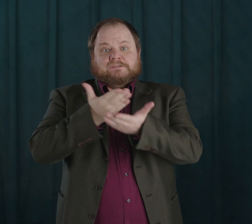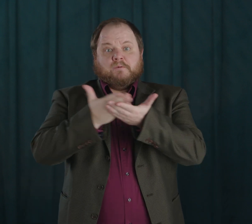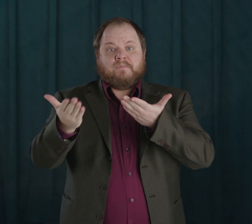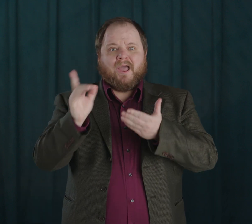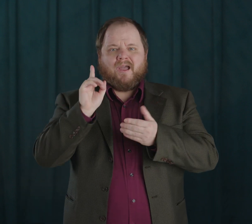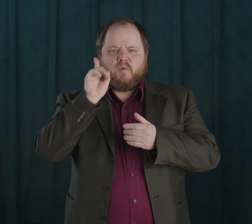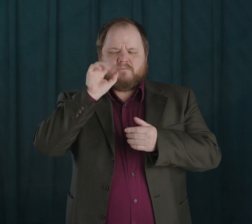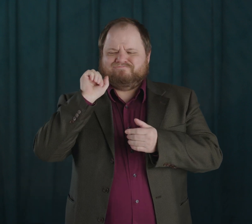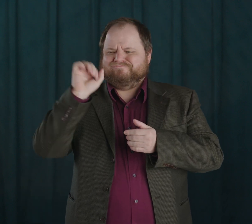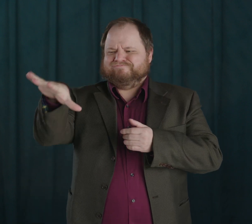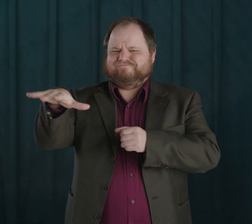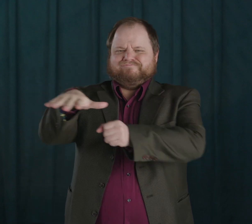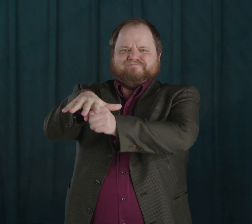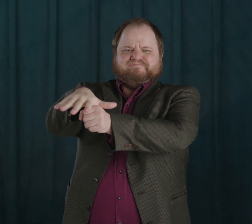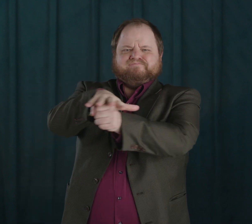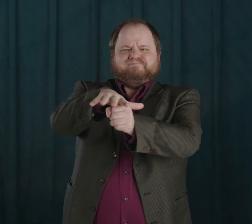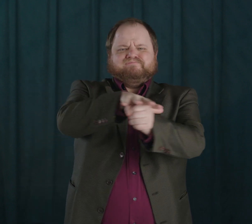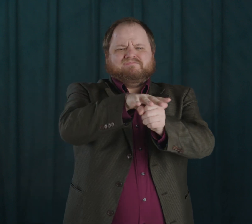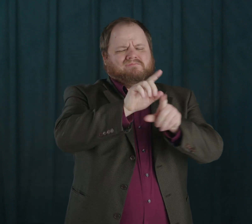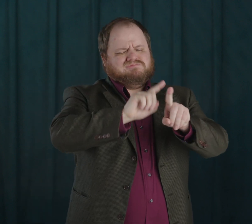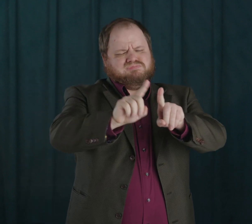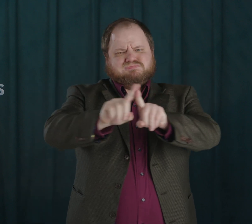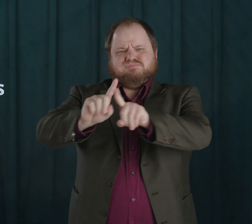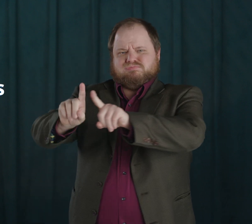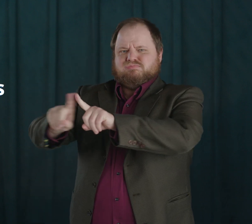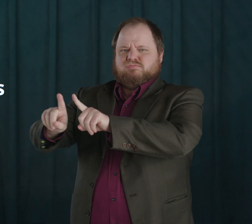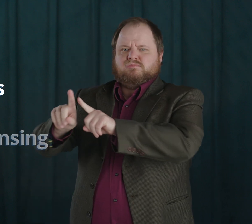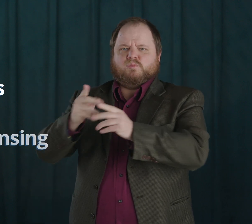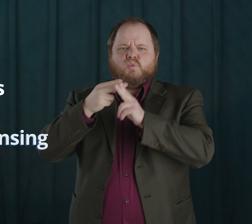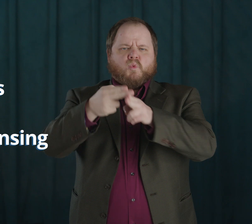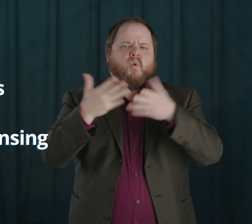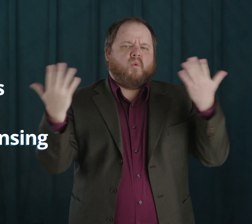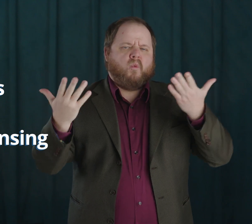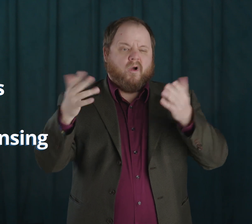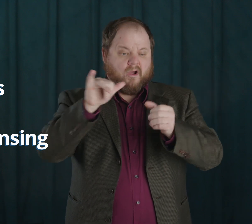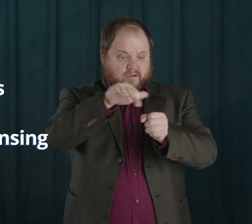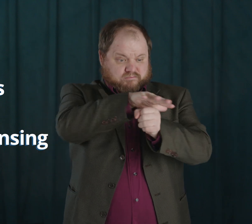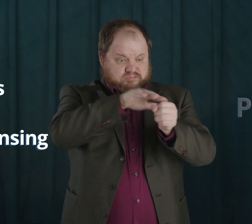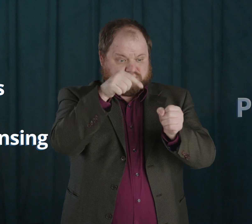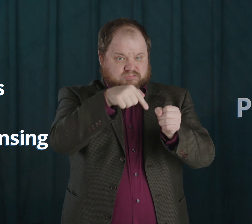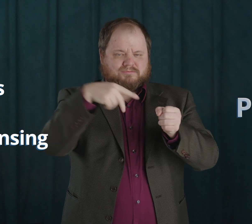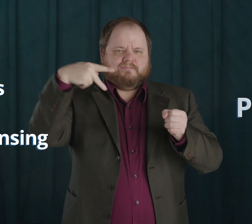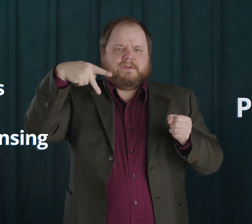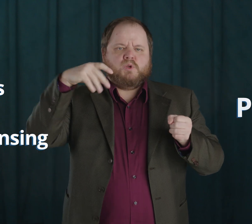The supplies would be sent to sites that are called Points of Dispensing, or pods.